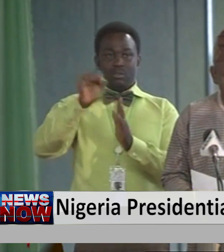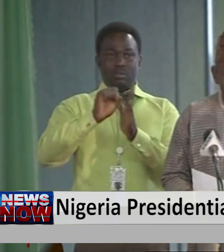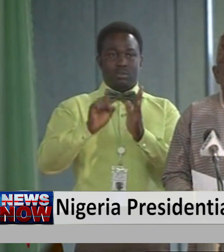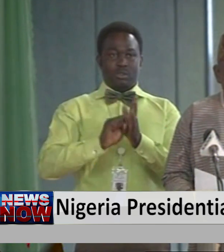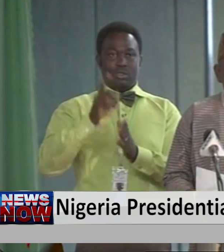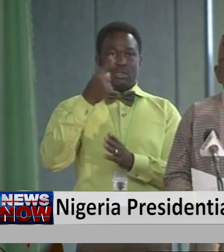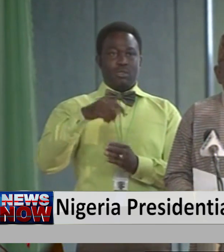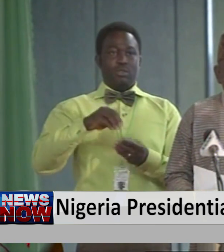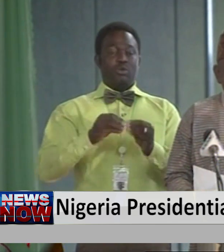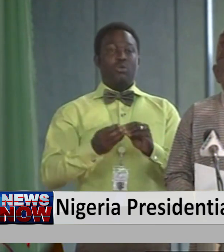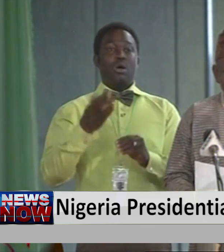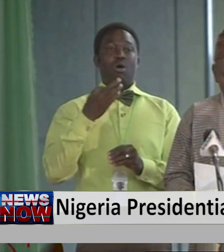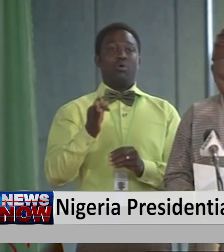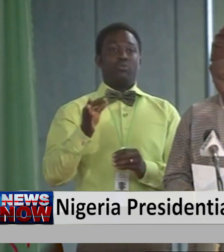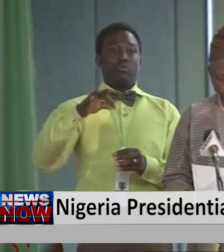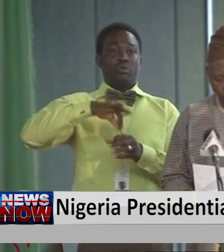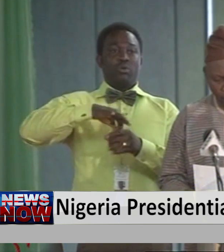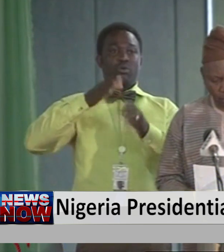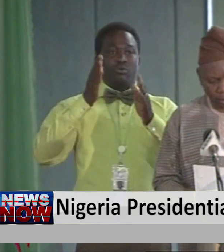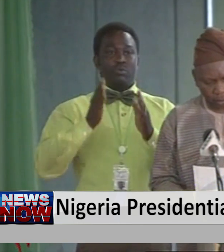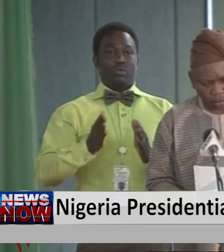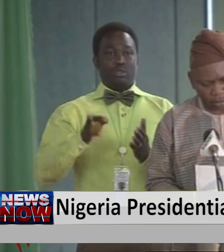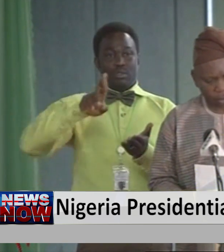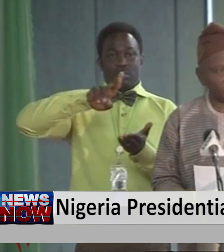The number of accredited voters,